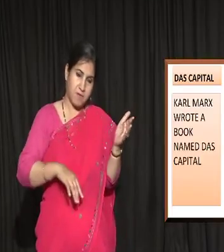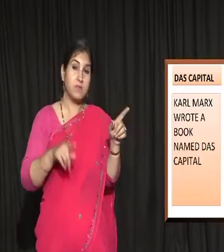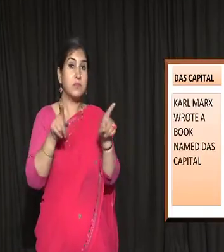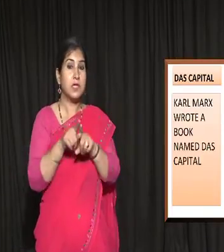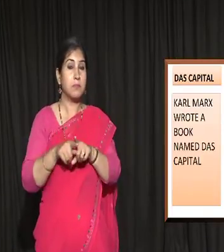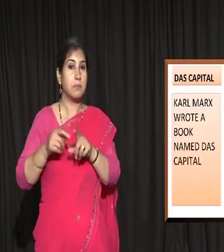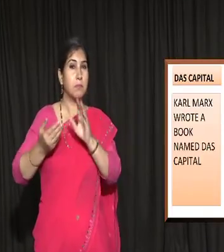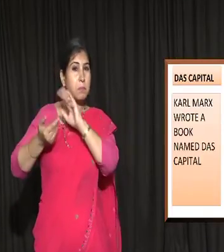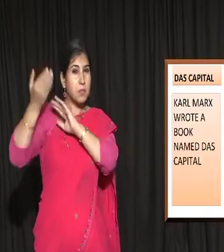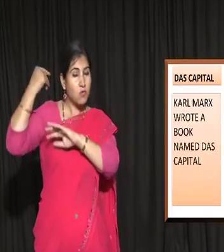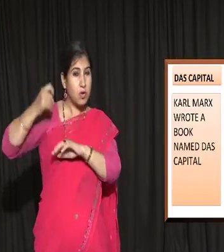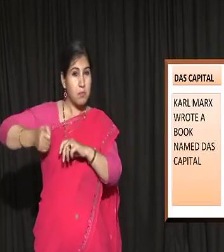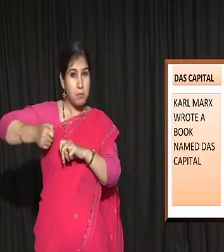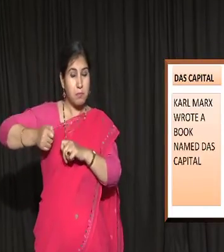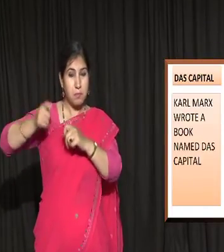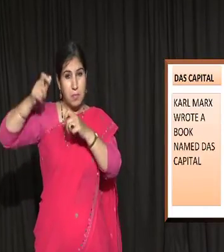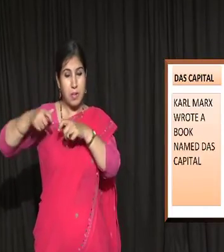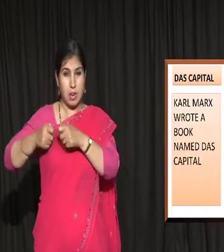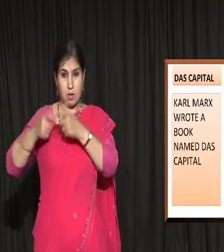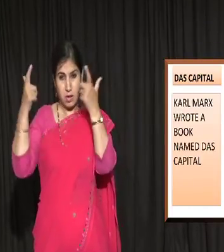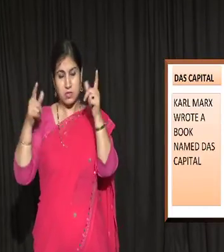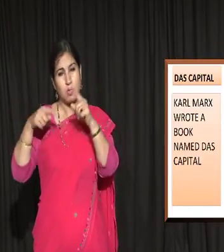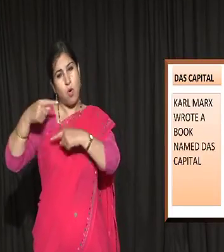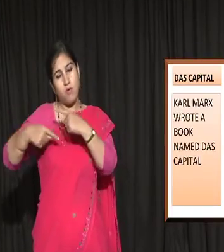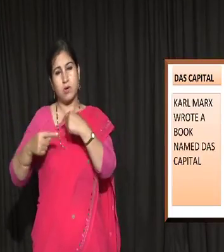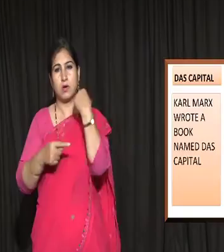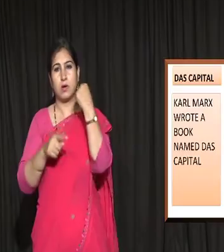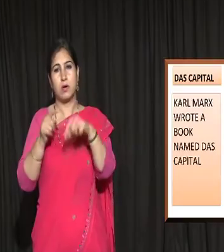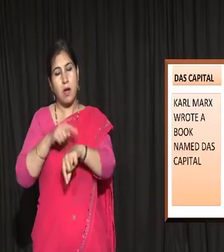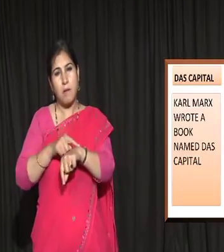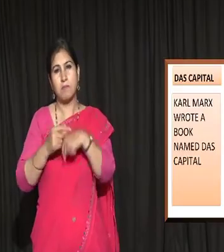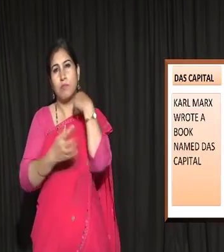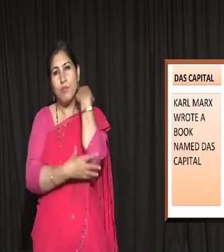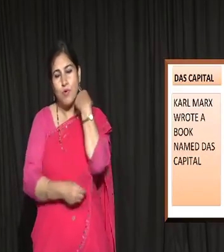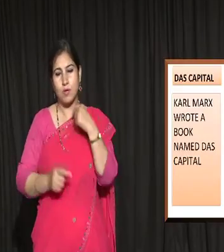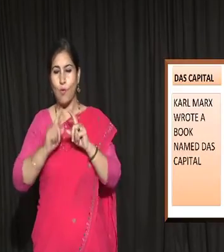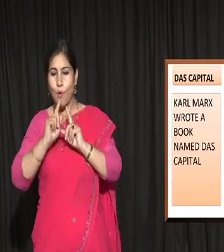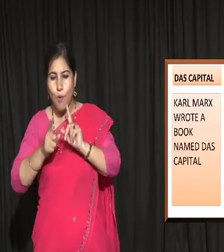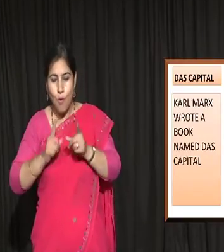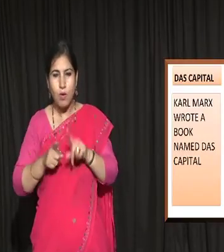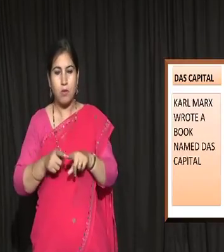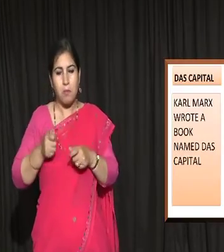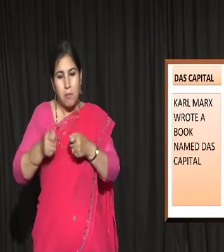Capitalists always exploit the workers who work more and get low wages.